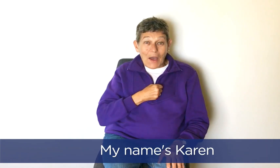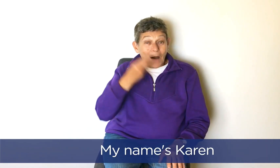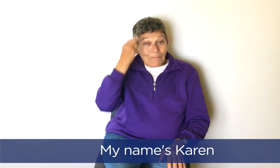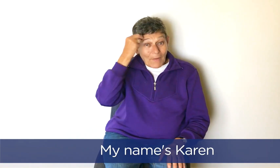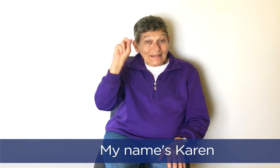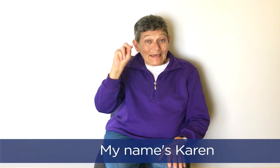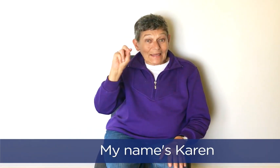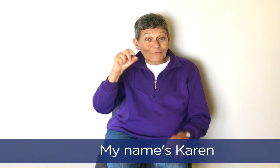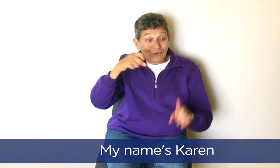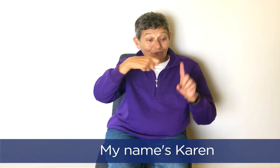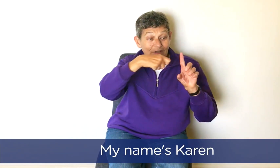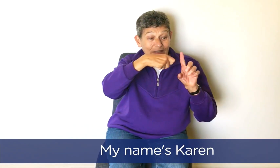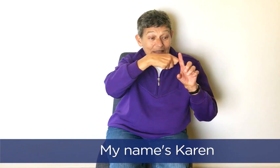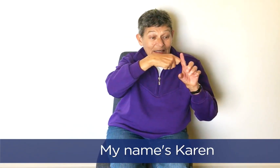My name's